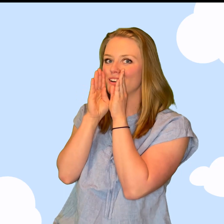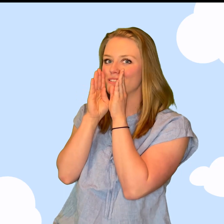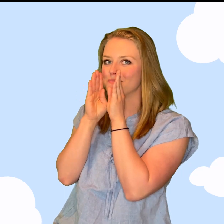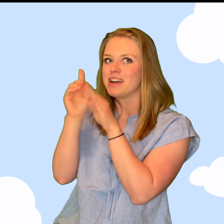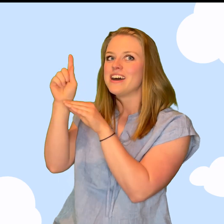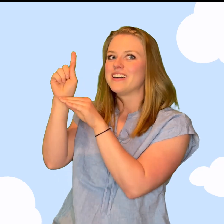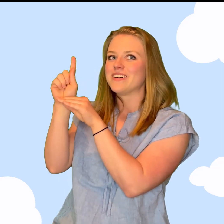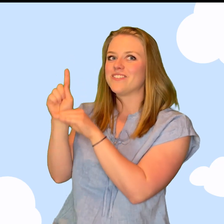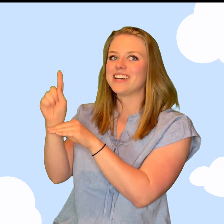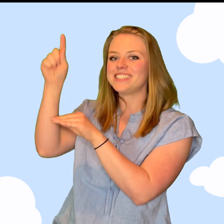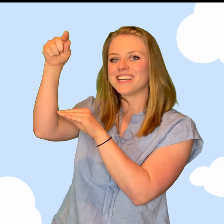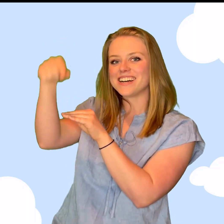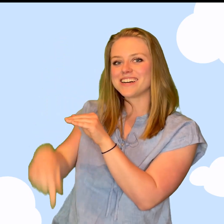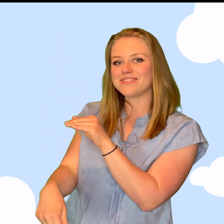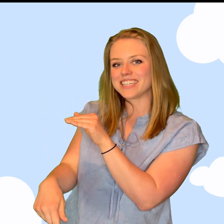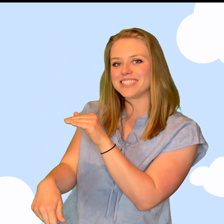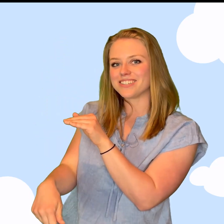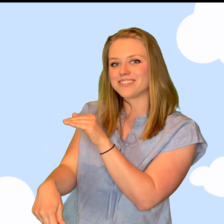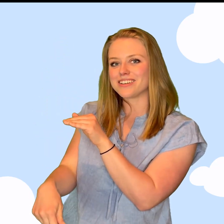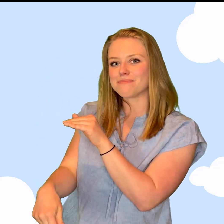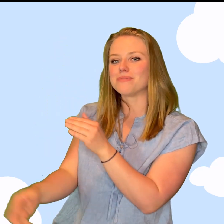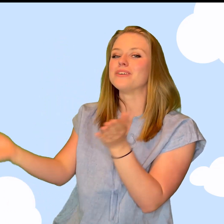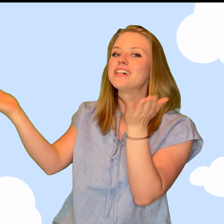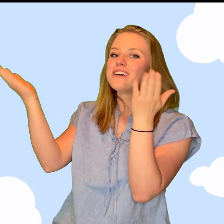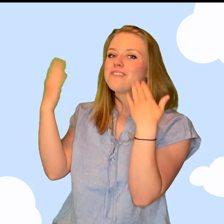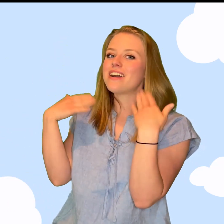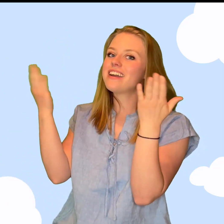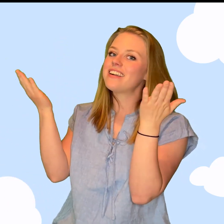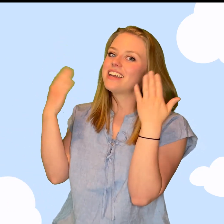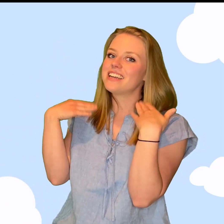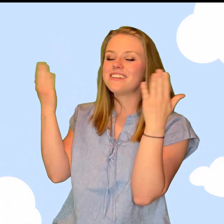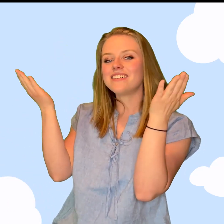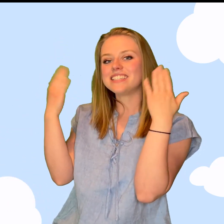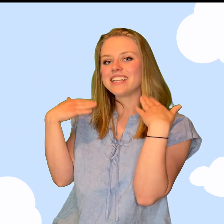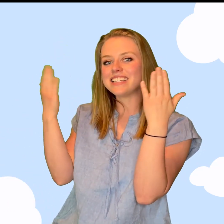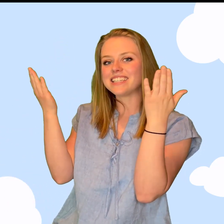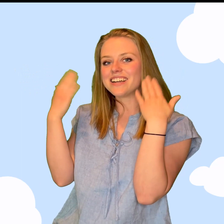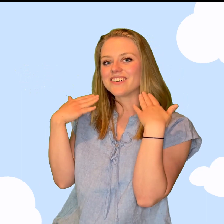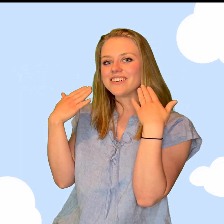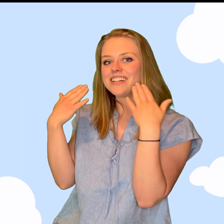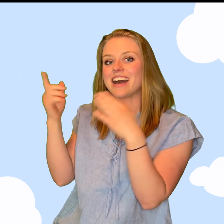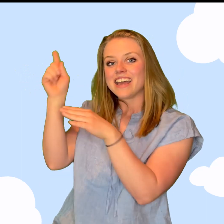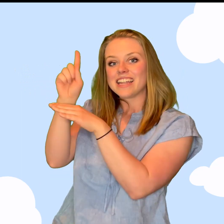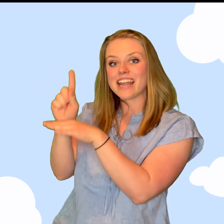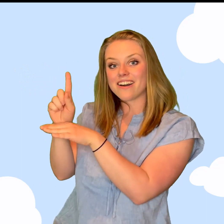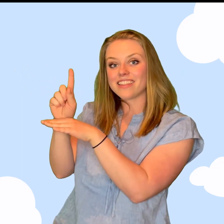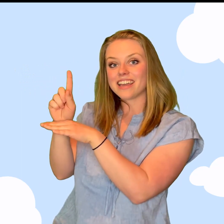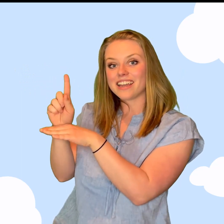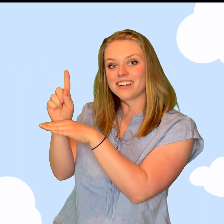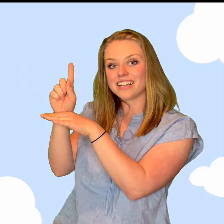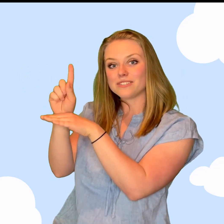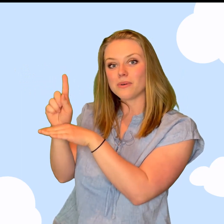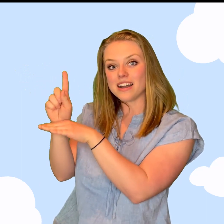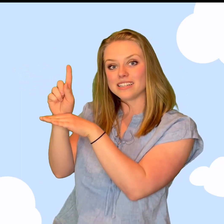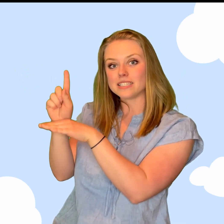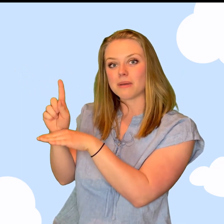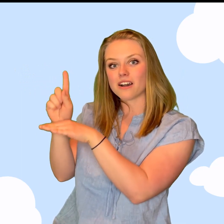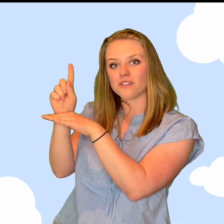yum. One jumped into the pool where it was nice and cool. Now there is 1 speckled